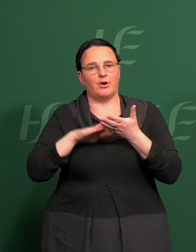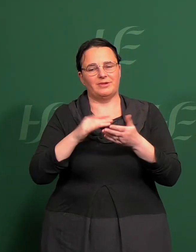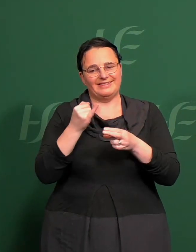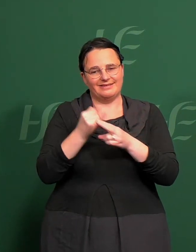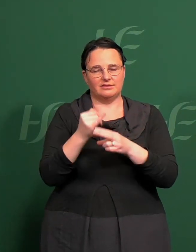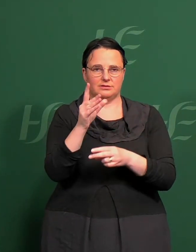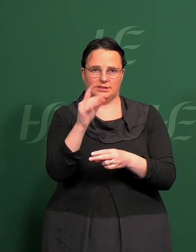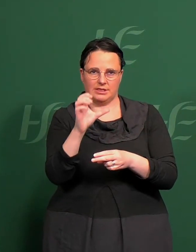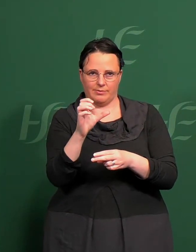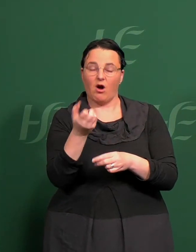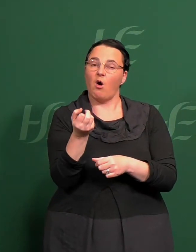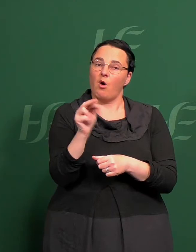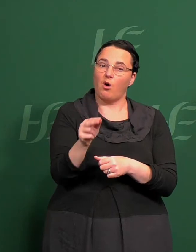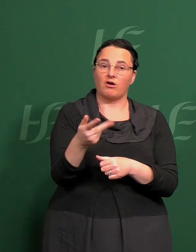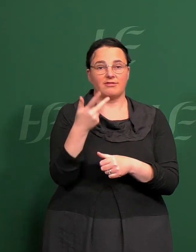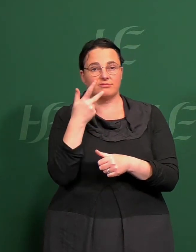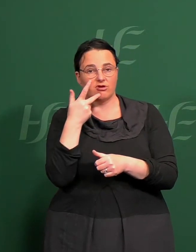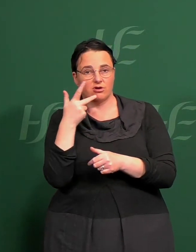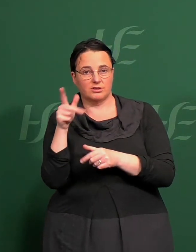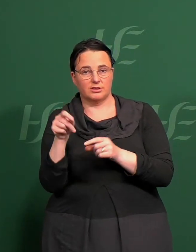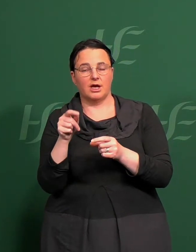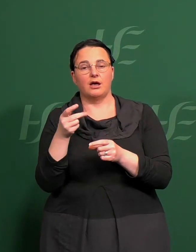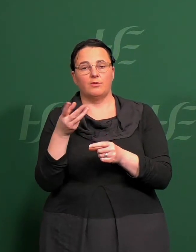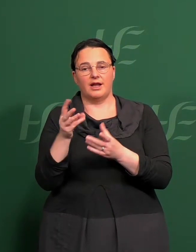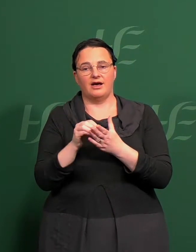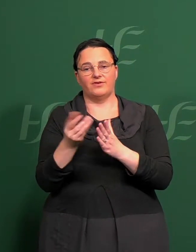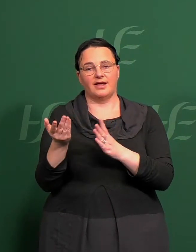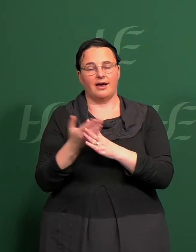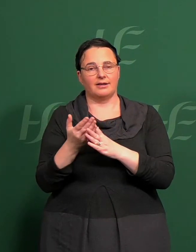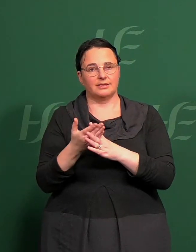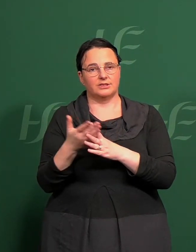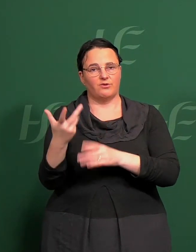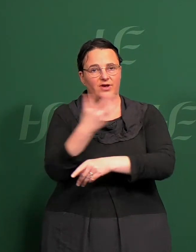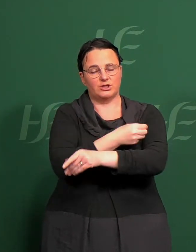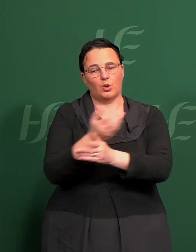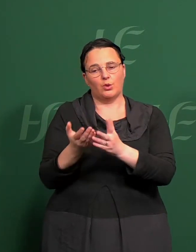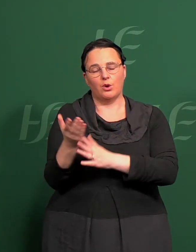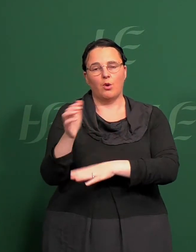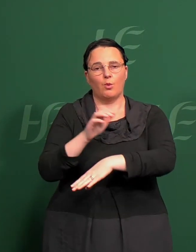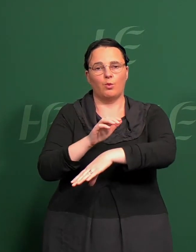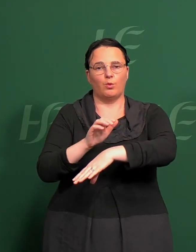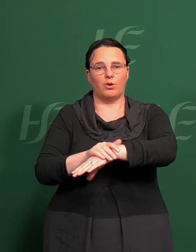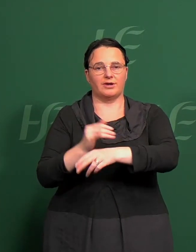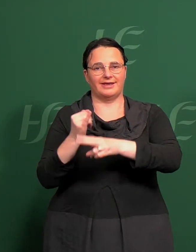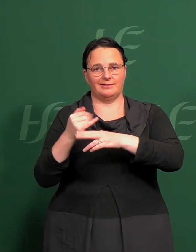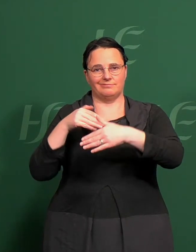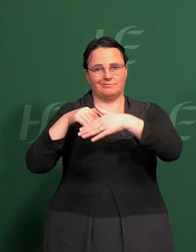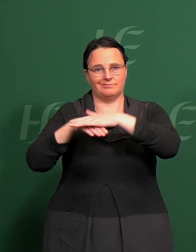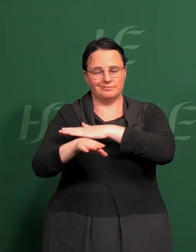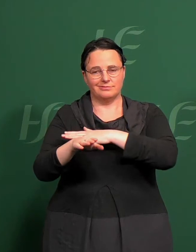December, or C, have had access to a vaccination through walk-in clinics, whether that's